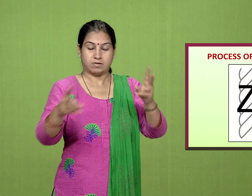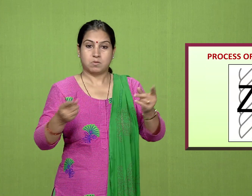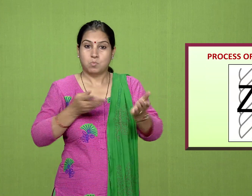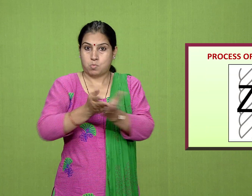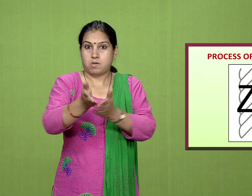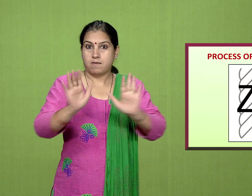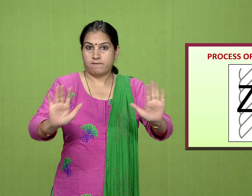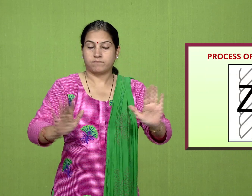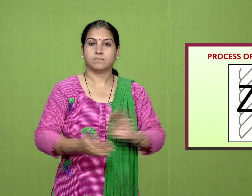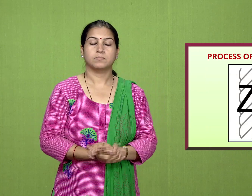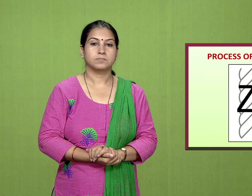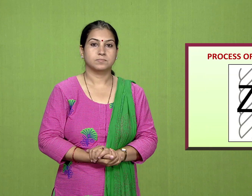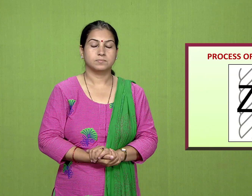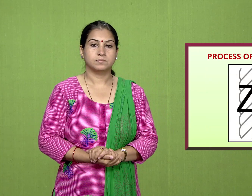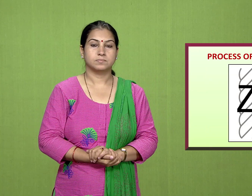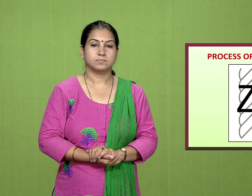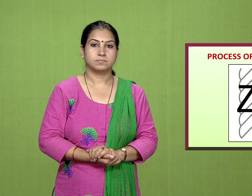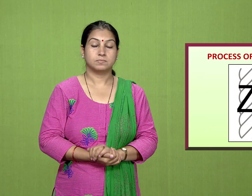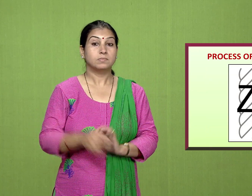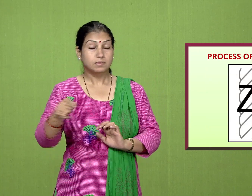And when fibers are put together